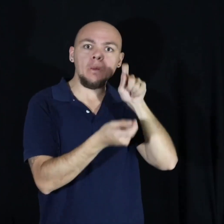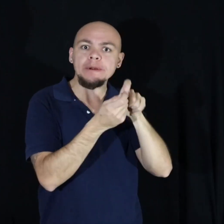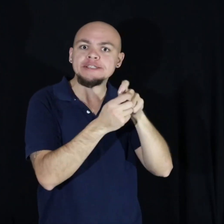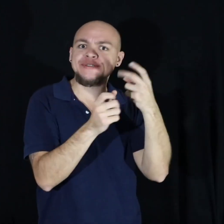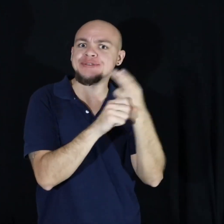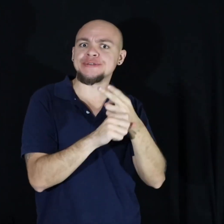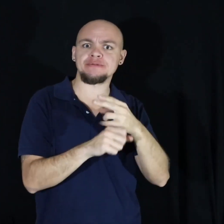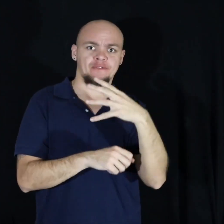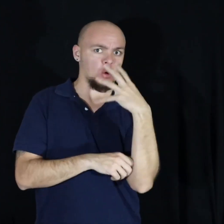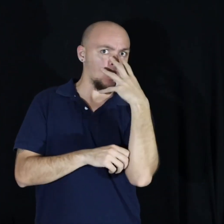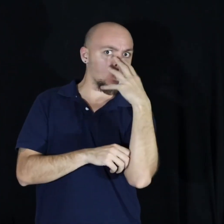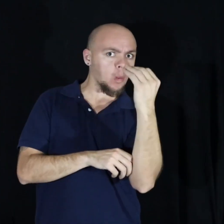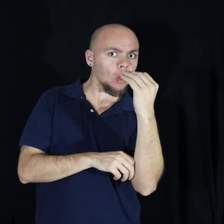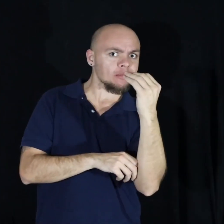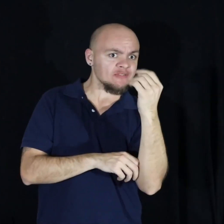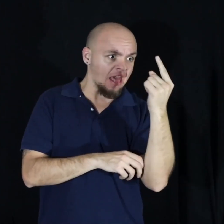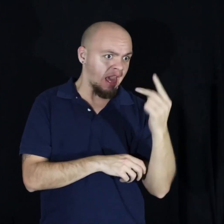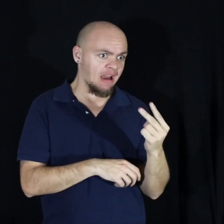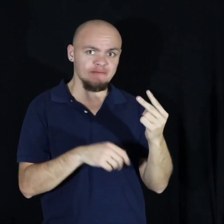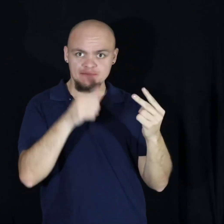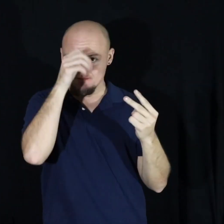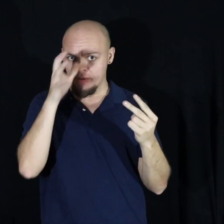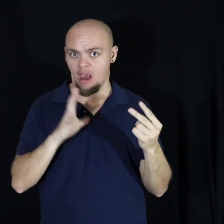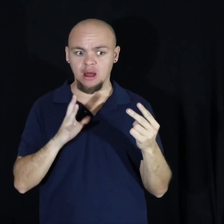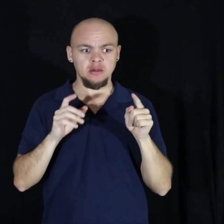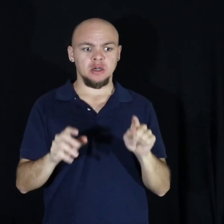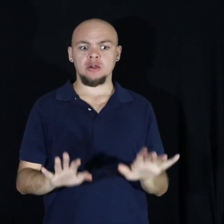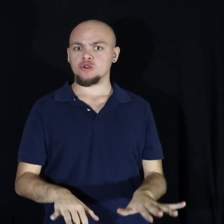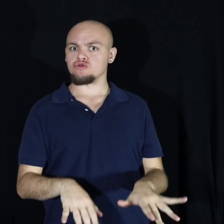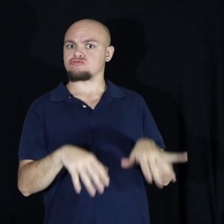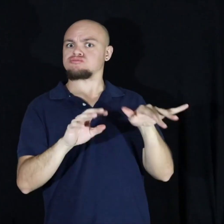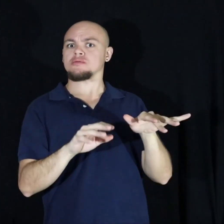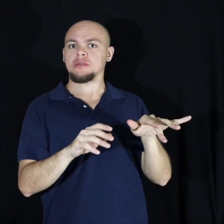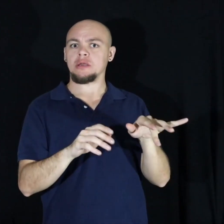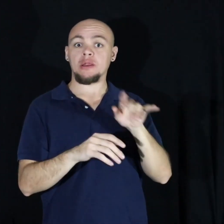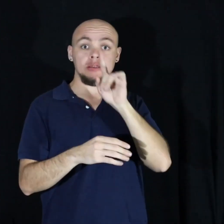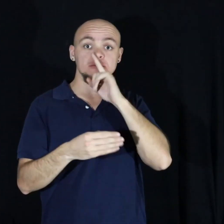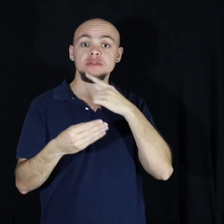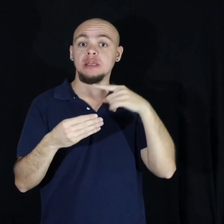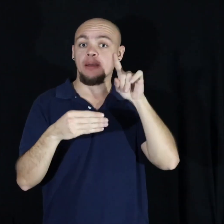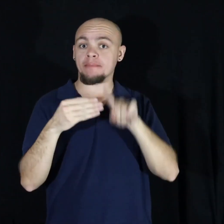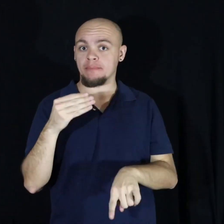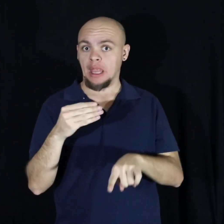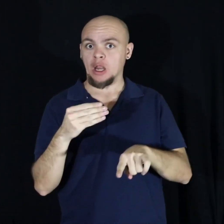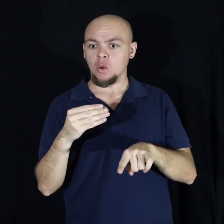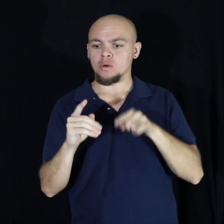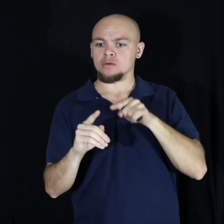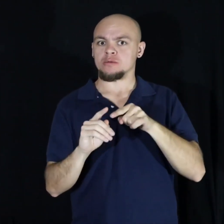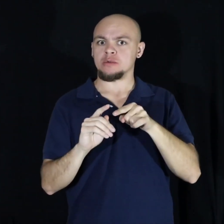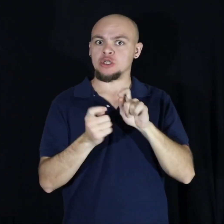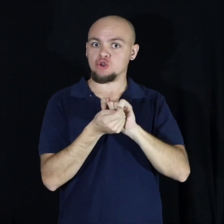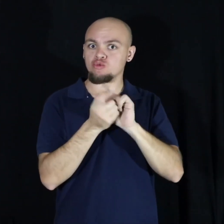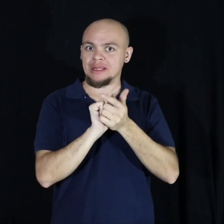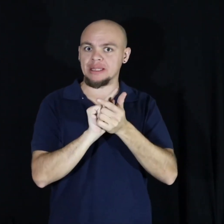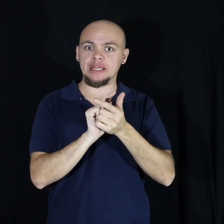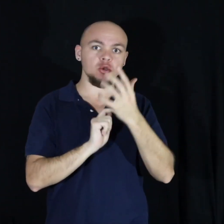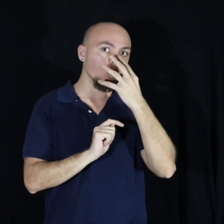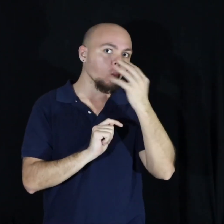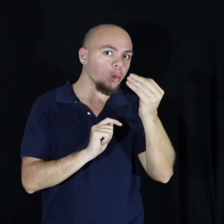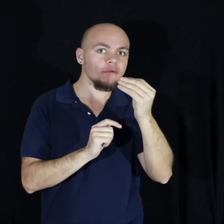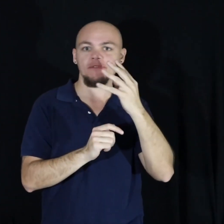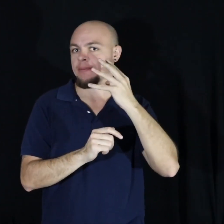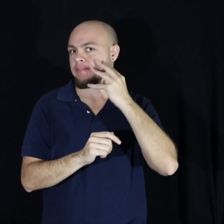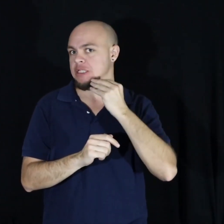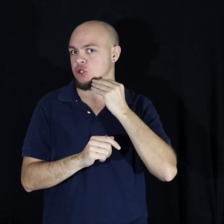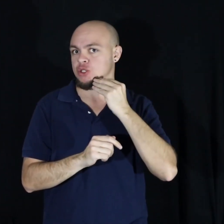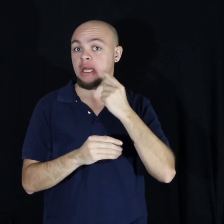werewolves. In fact, the tomato's Latin name literally translates to wolf's peach. Potatoes didn't have it much